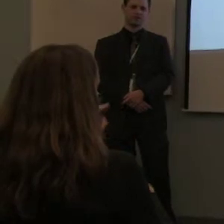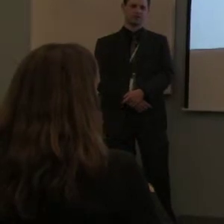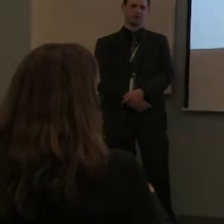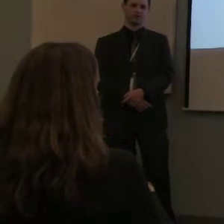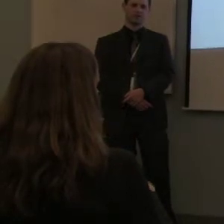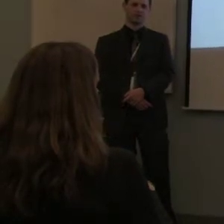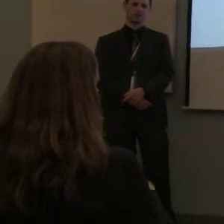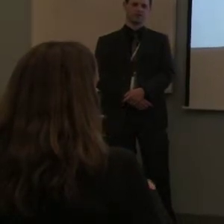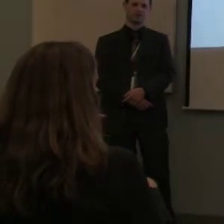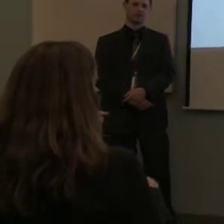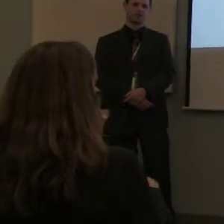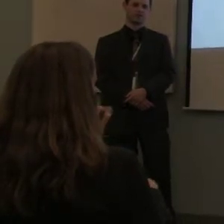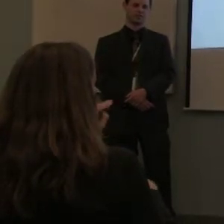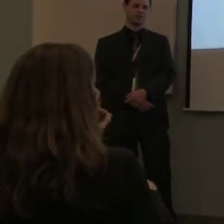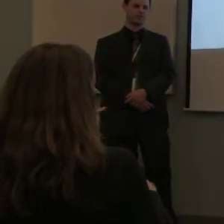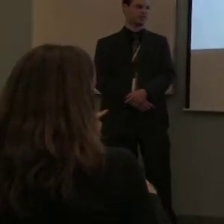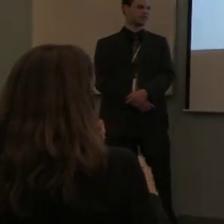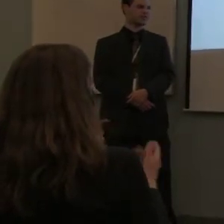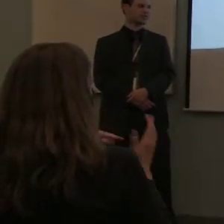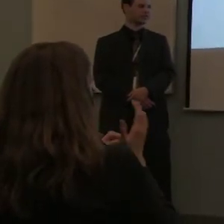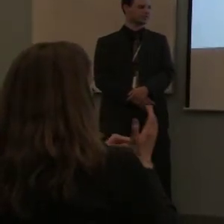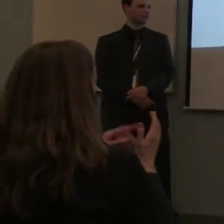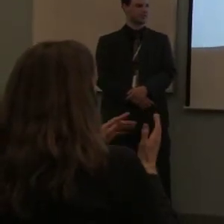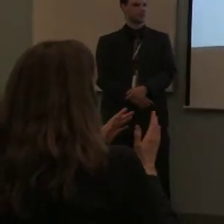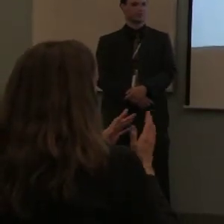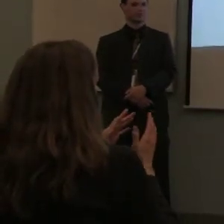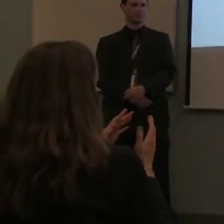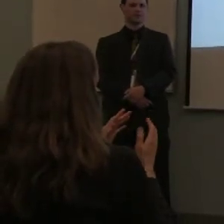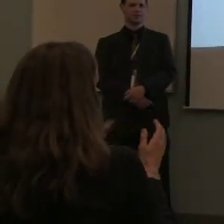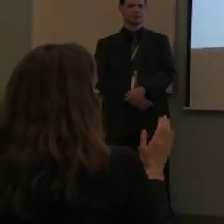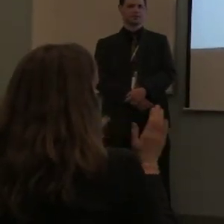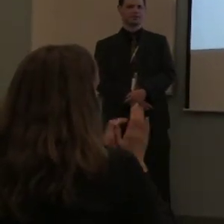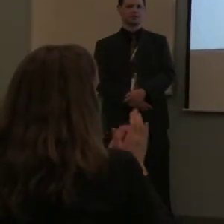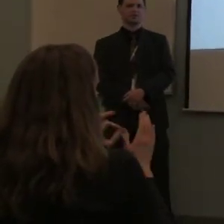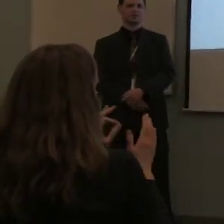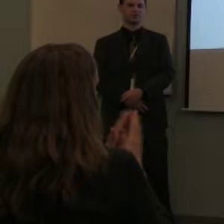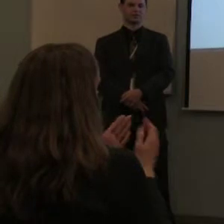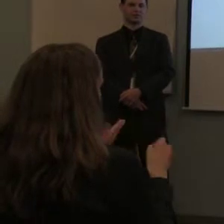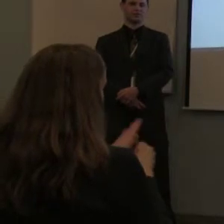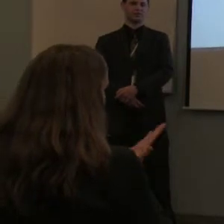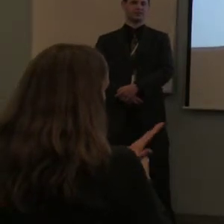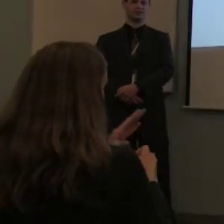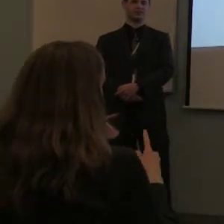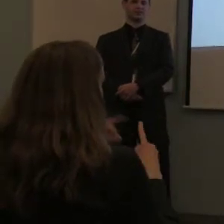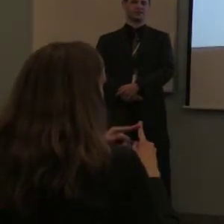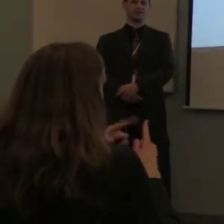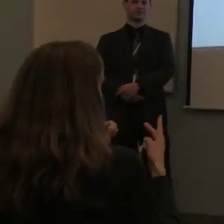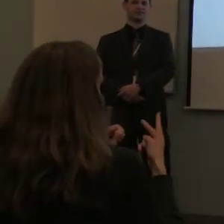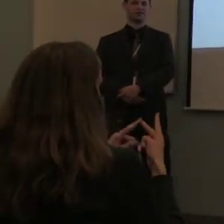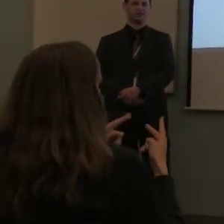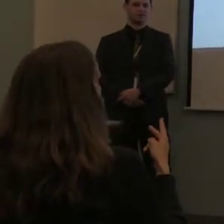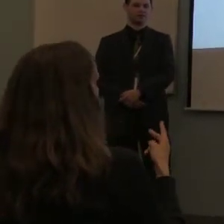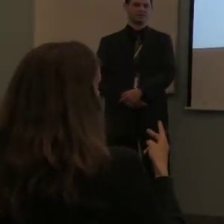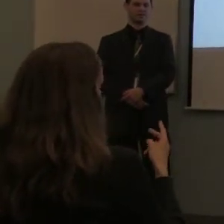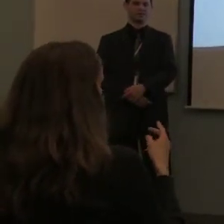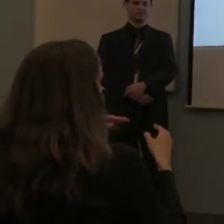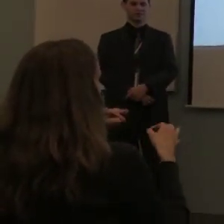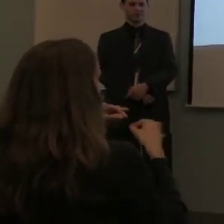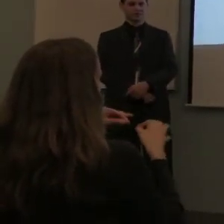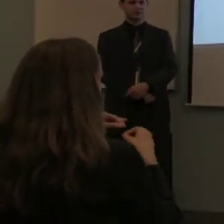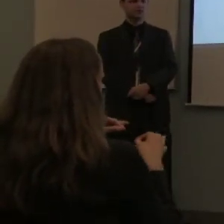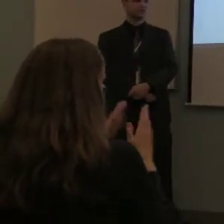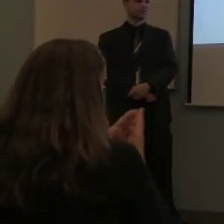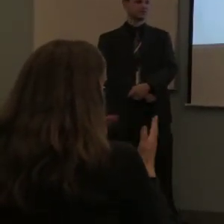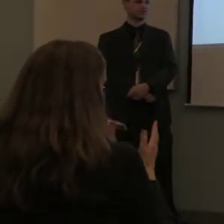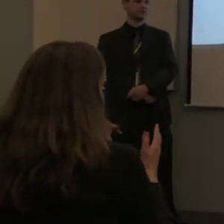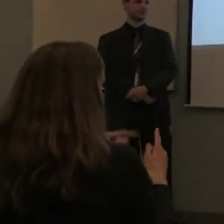like it was a solution that Amazon has. They show you pictures of books, then